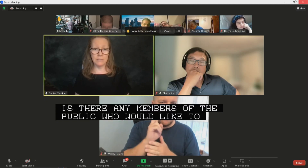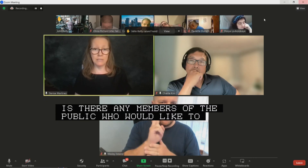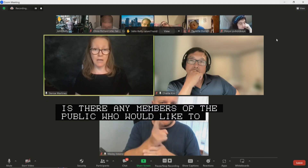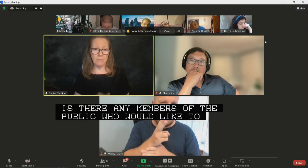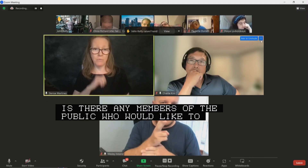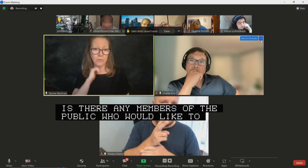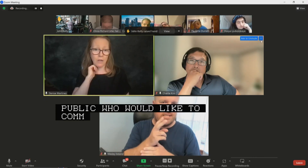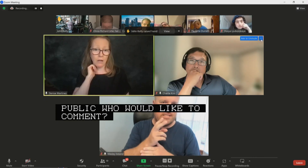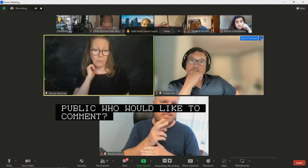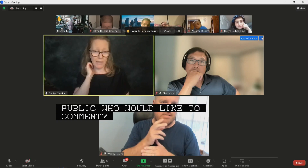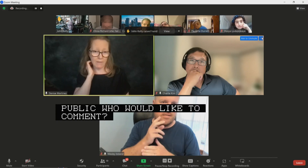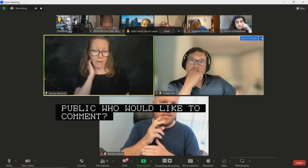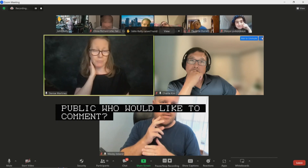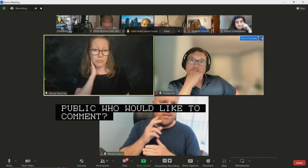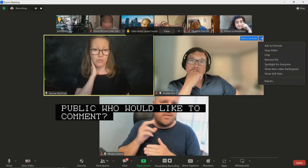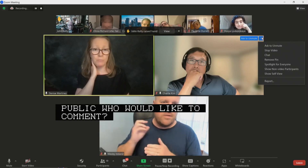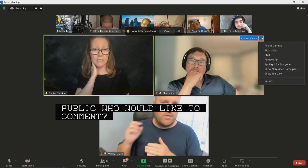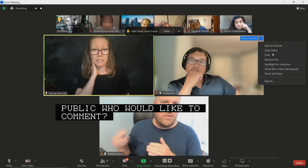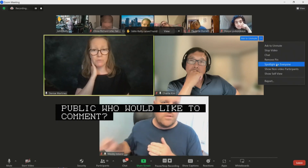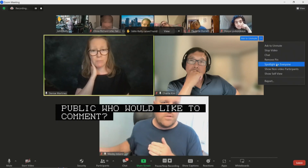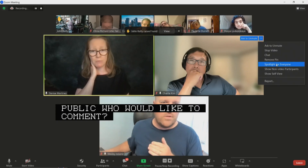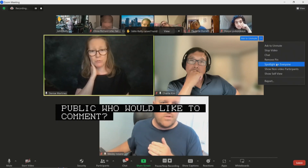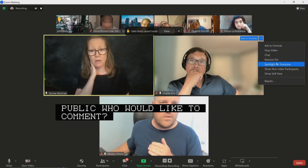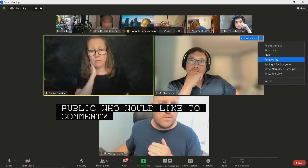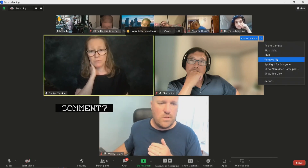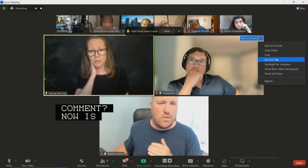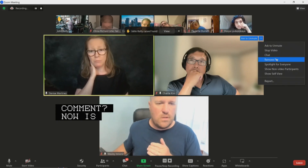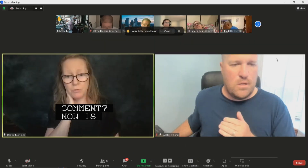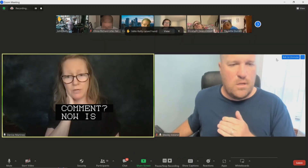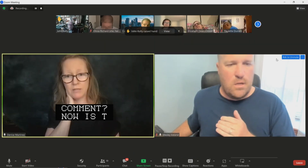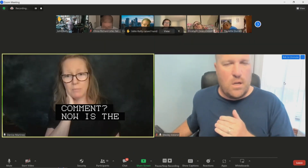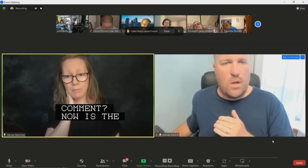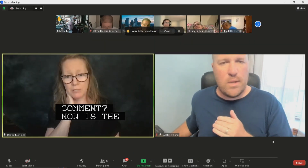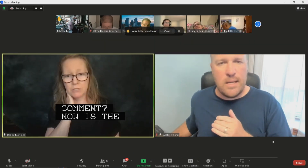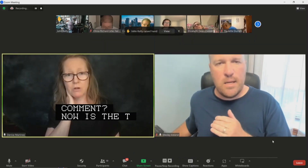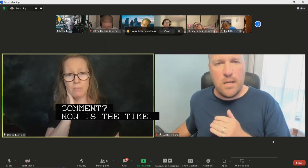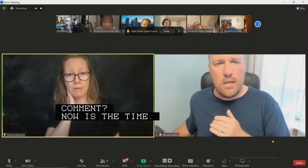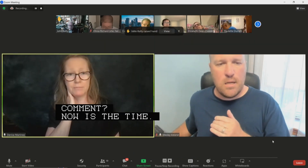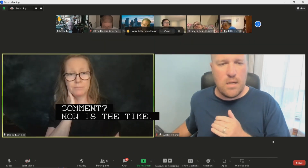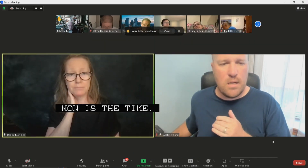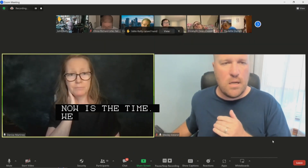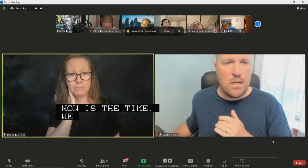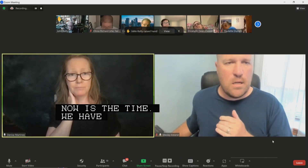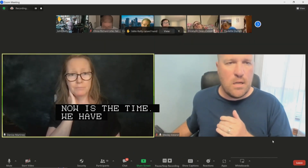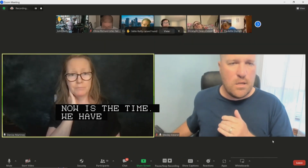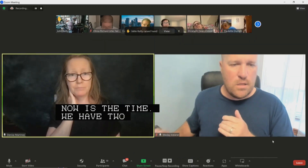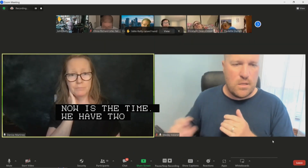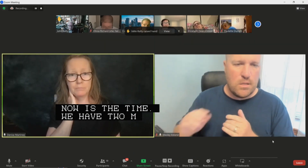Now is the time for we have up to 2 minutes for members of the community, the public, to comment.